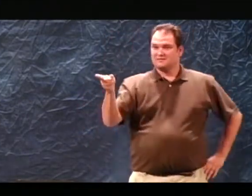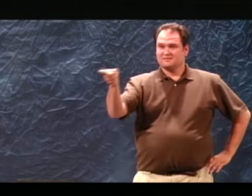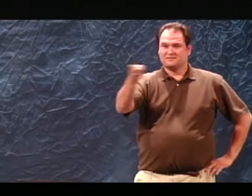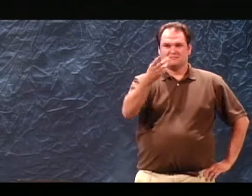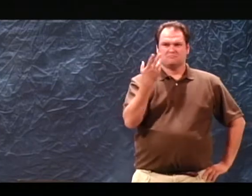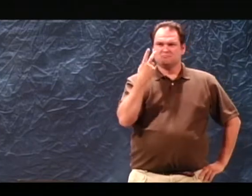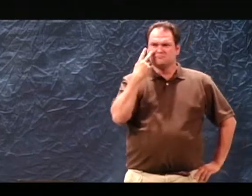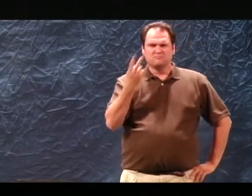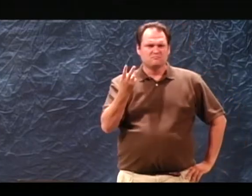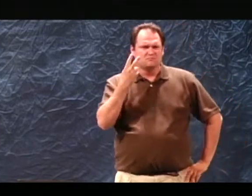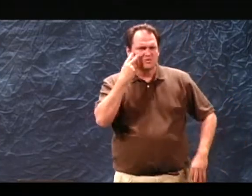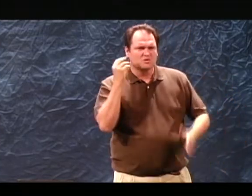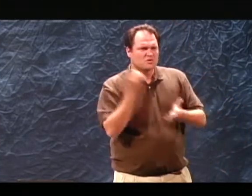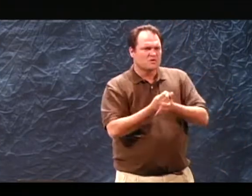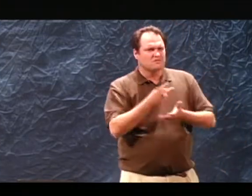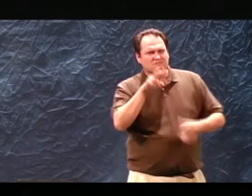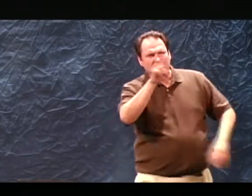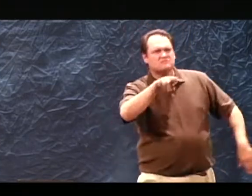and you can't see my heart beating